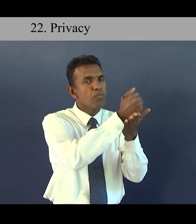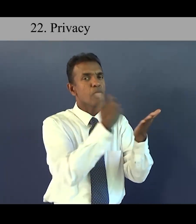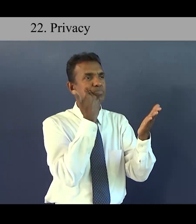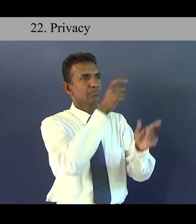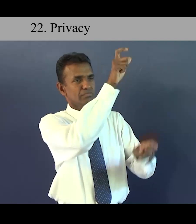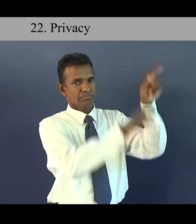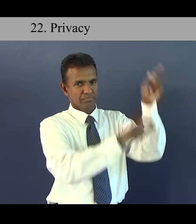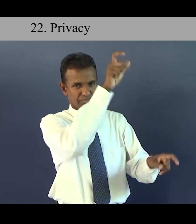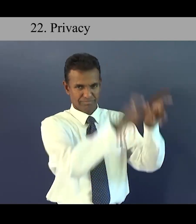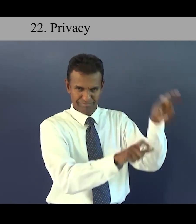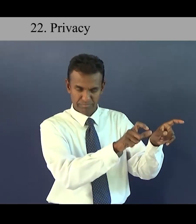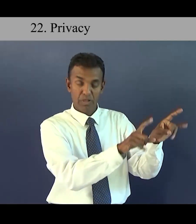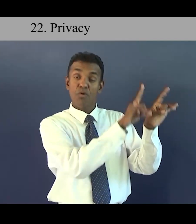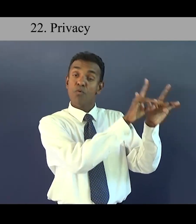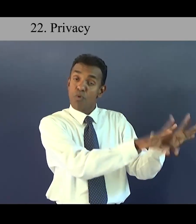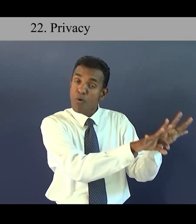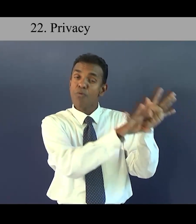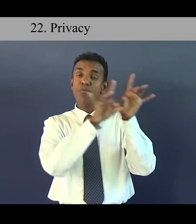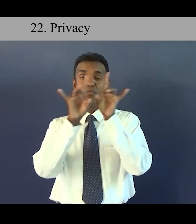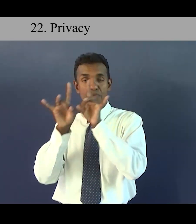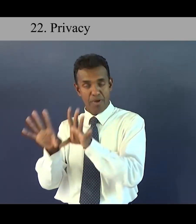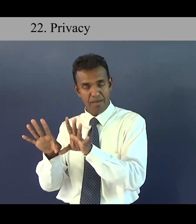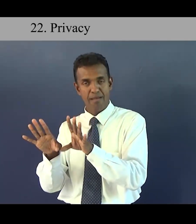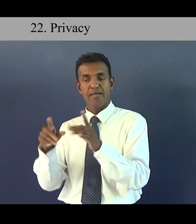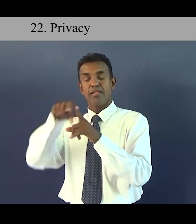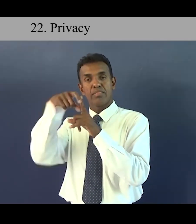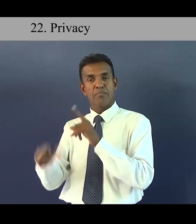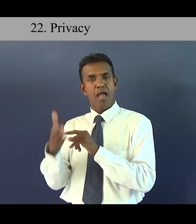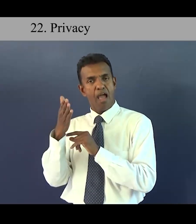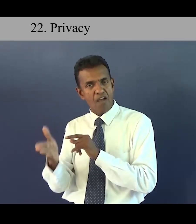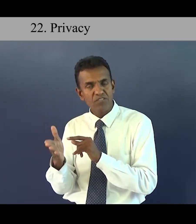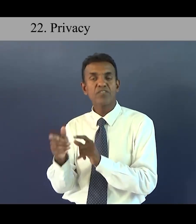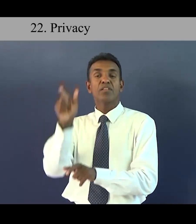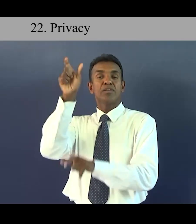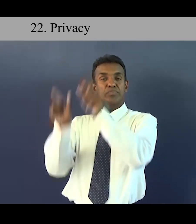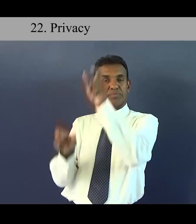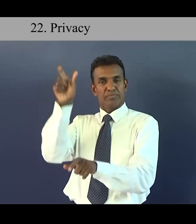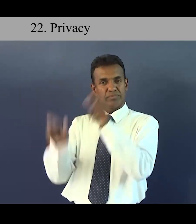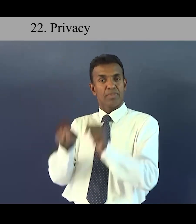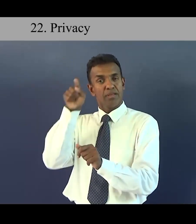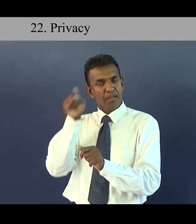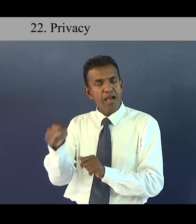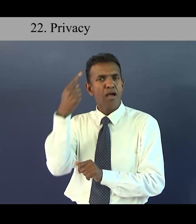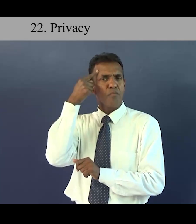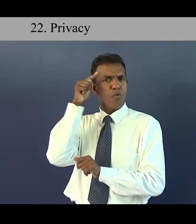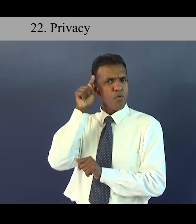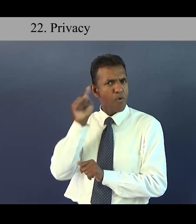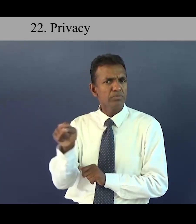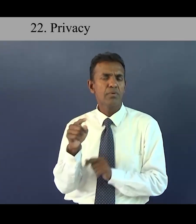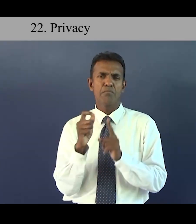or private, the same as everyone else's. Respect for the